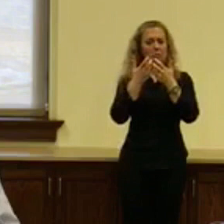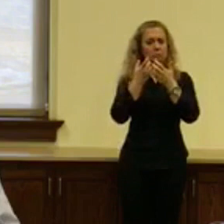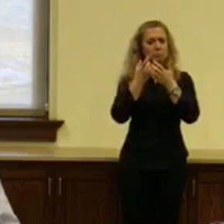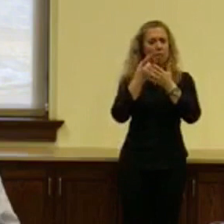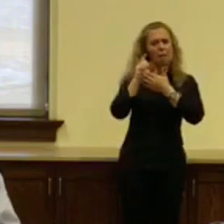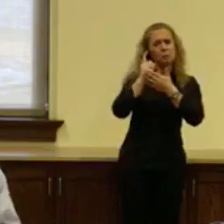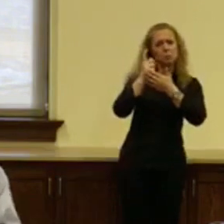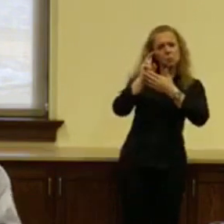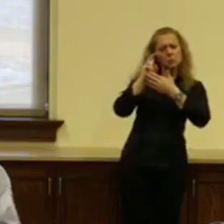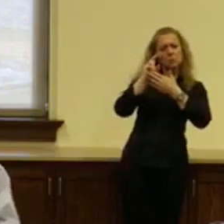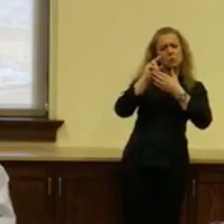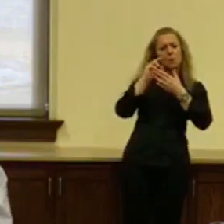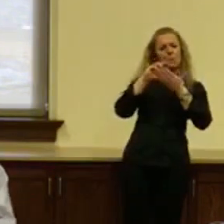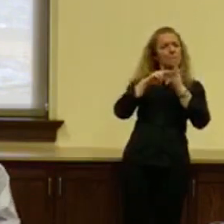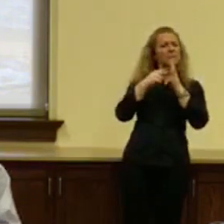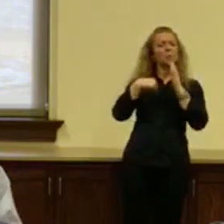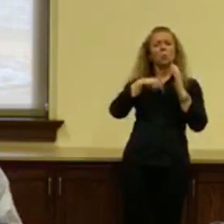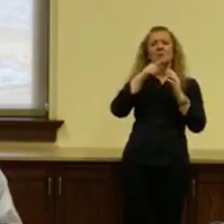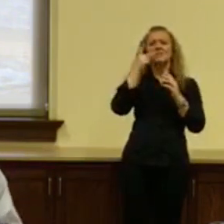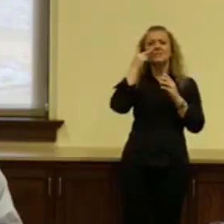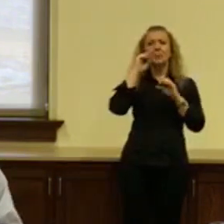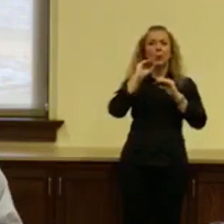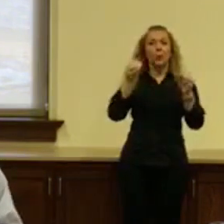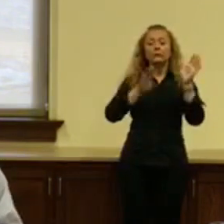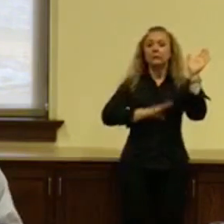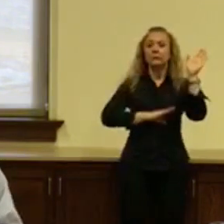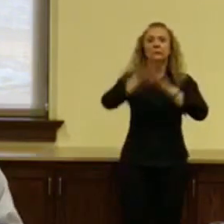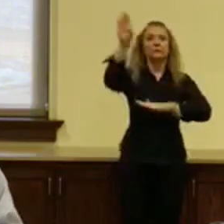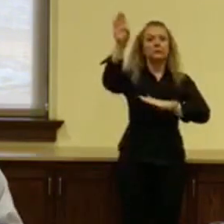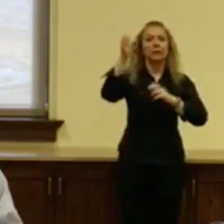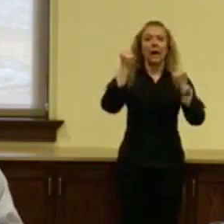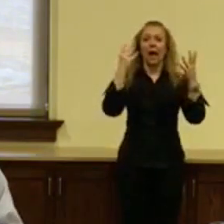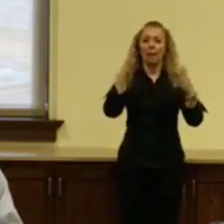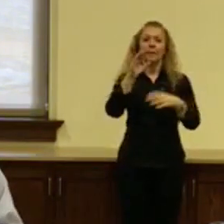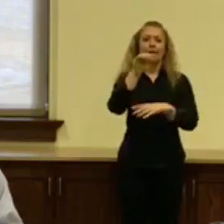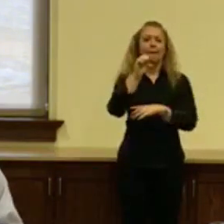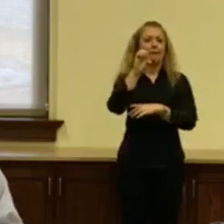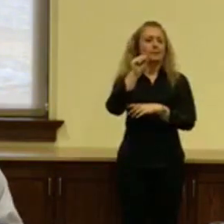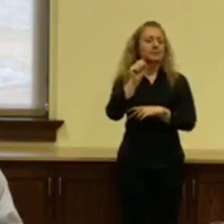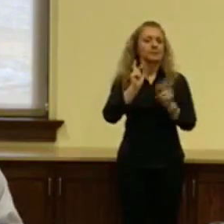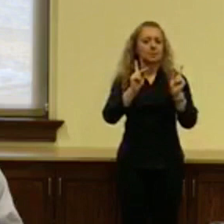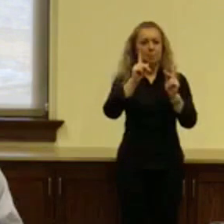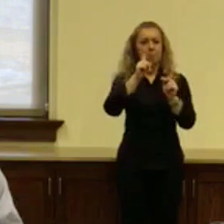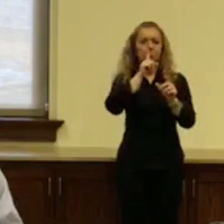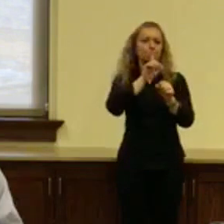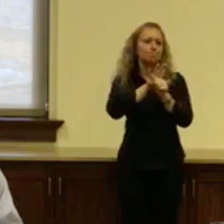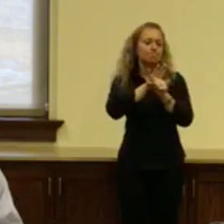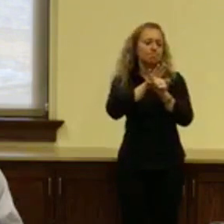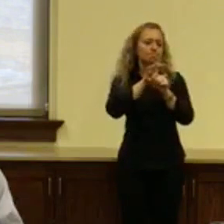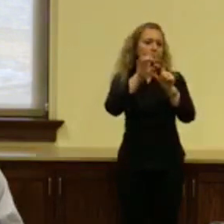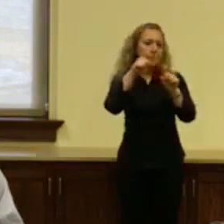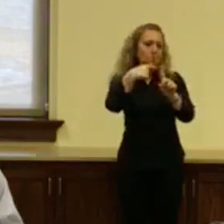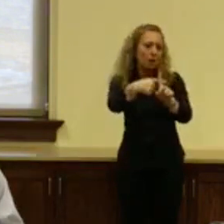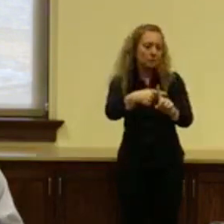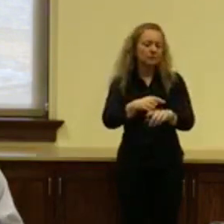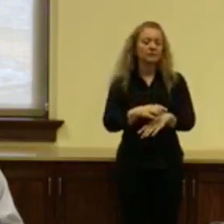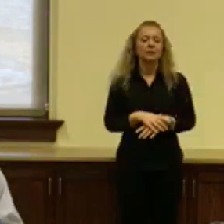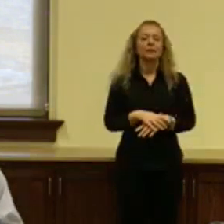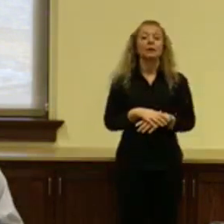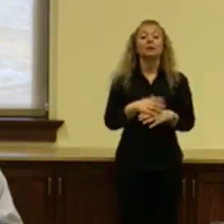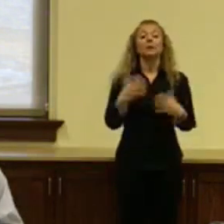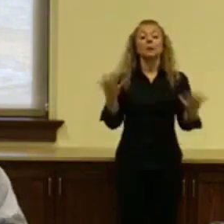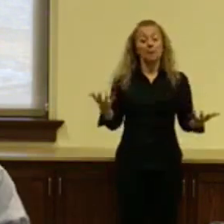So we don't see this big spike in number of cases that are going up. So what